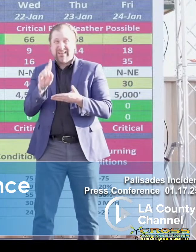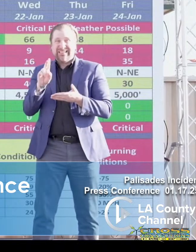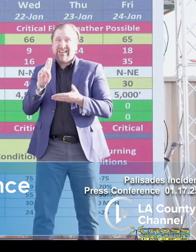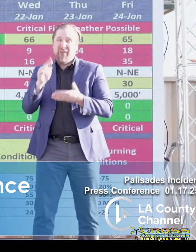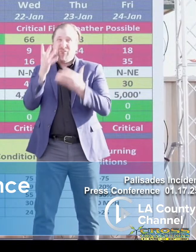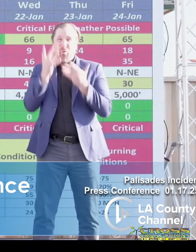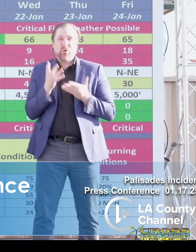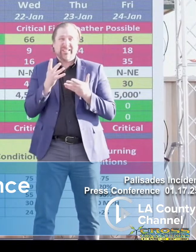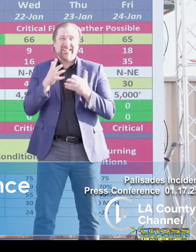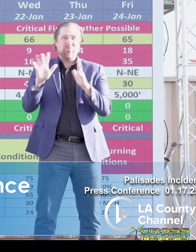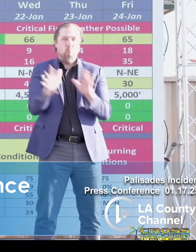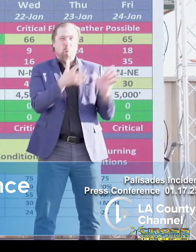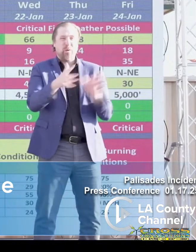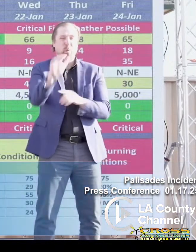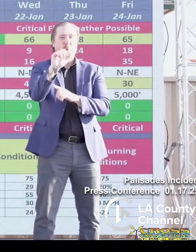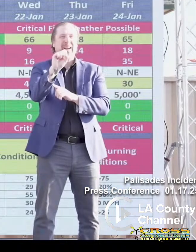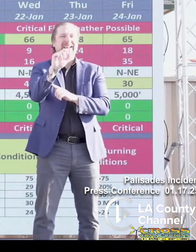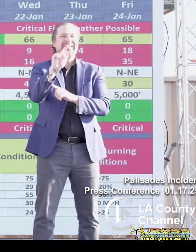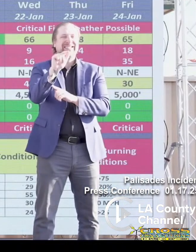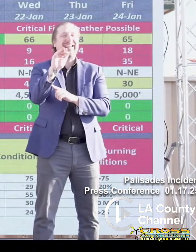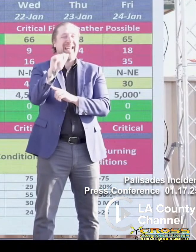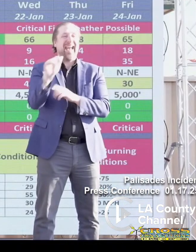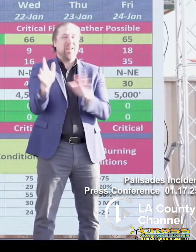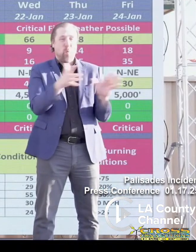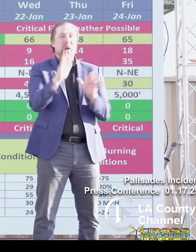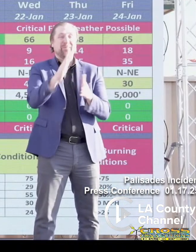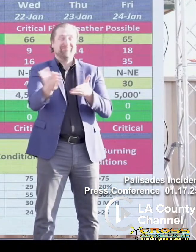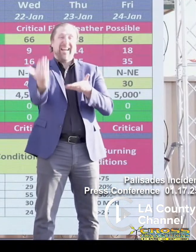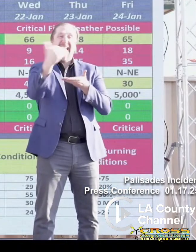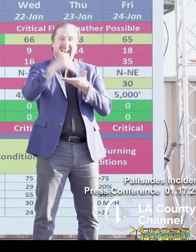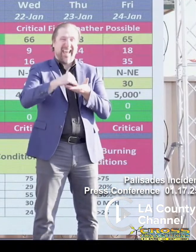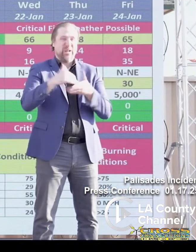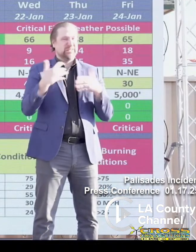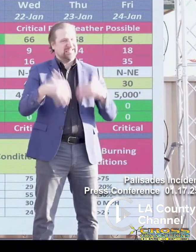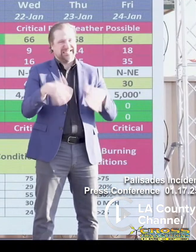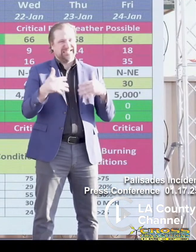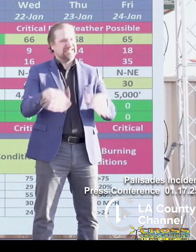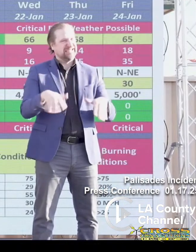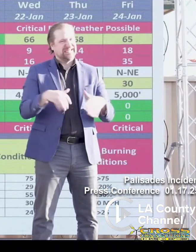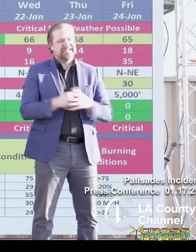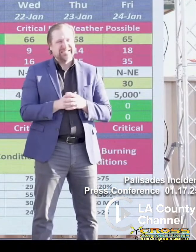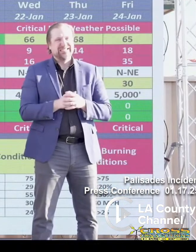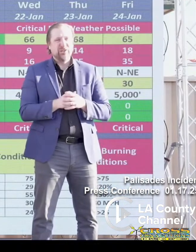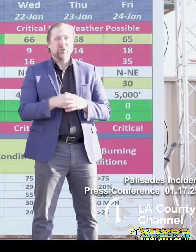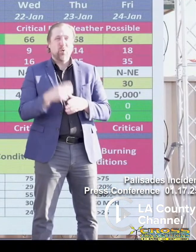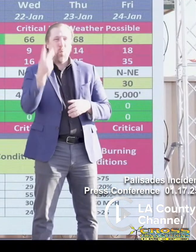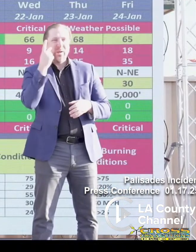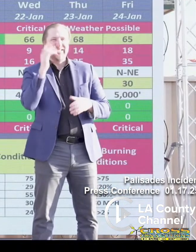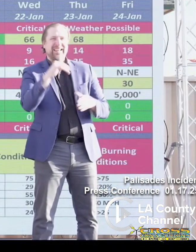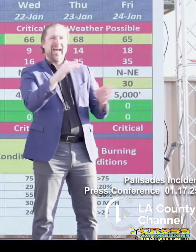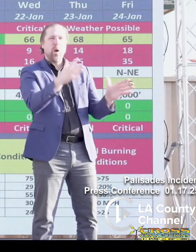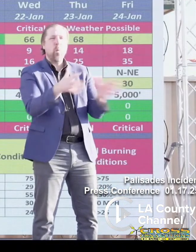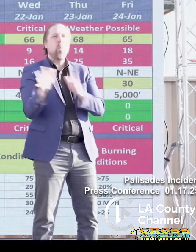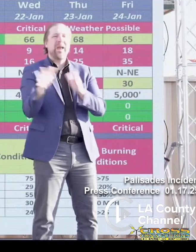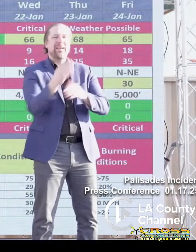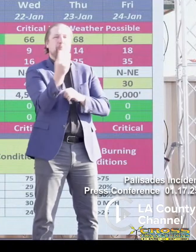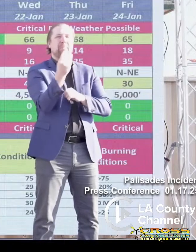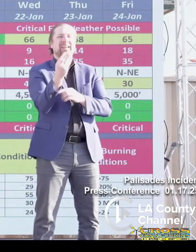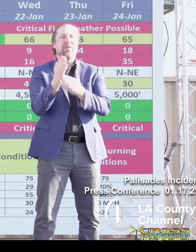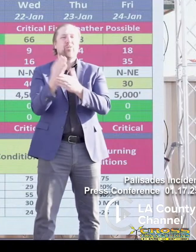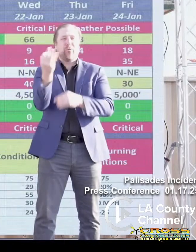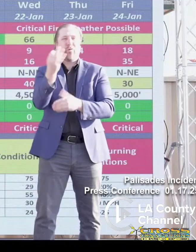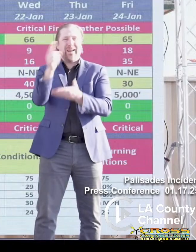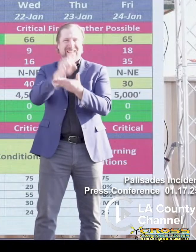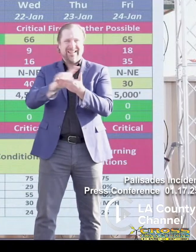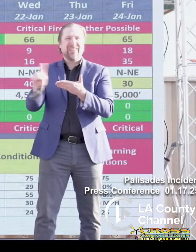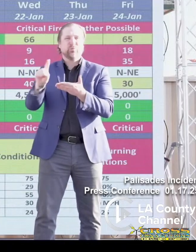we have a return of Santa Ana winds to the area. Right now, we look like a period offshore winds from Monday through Friday, with the strongest